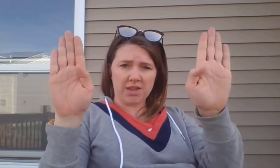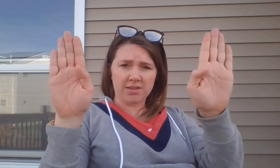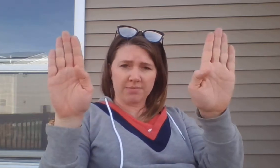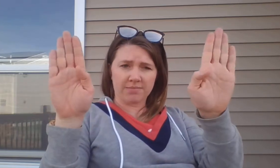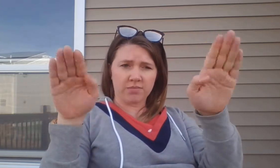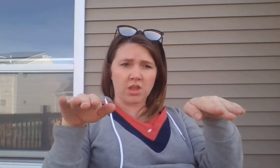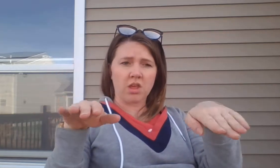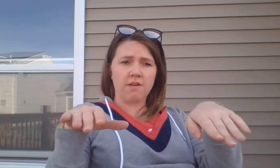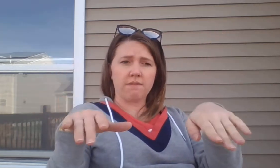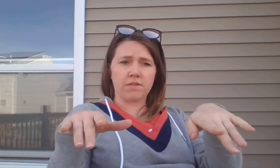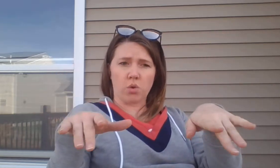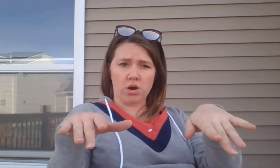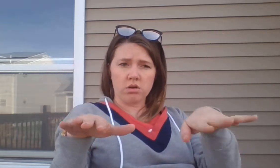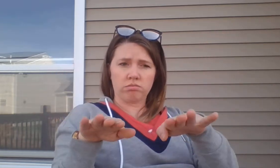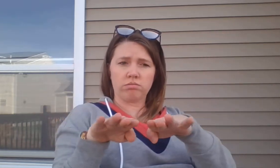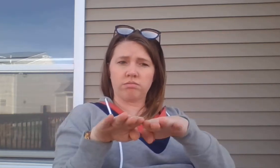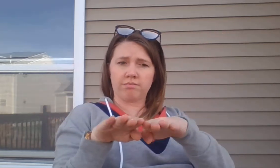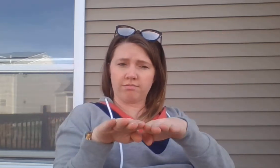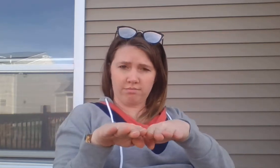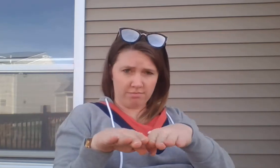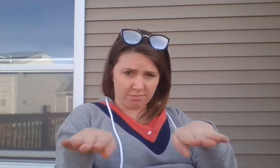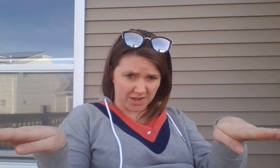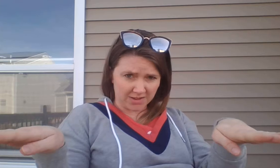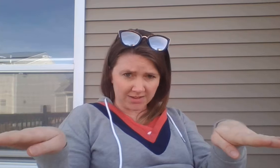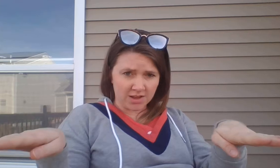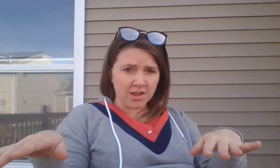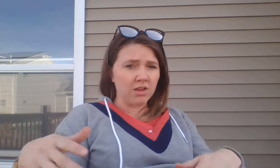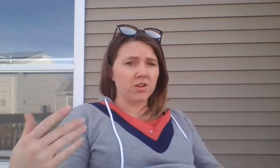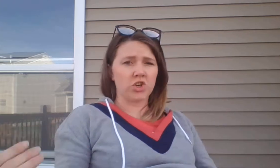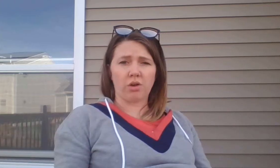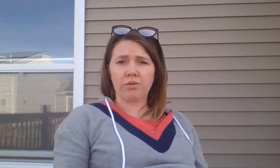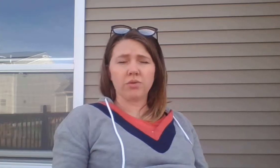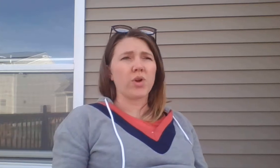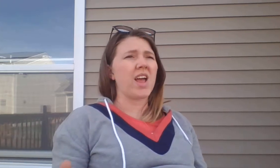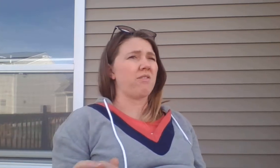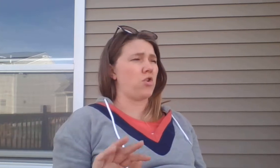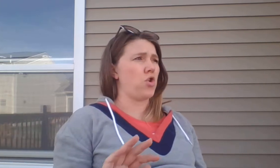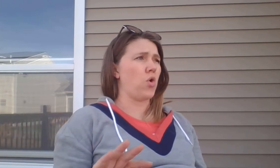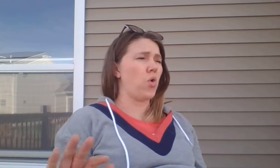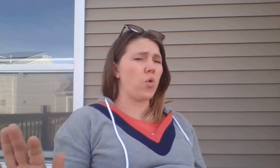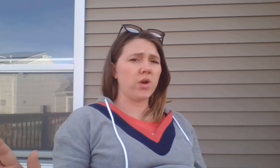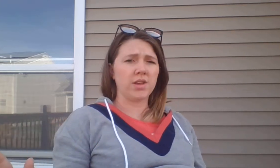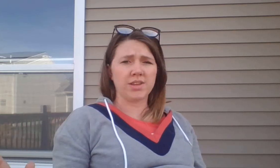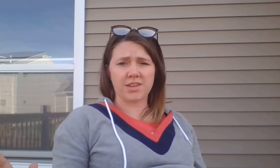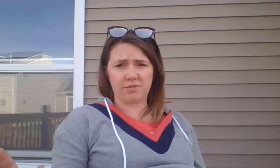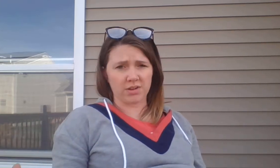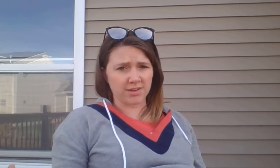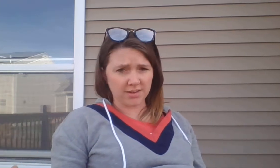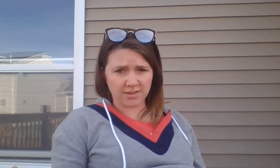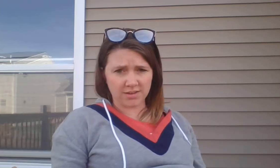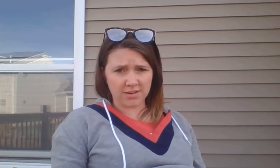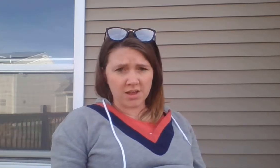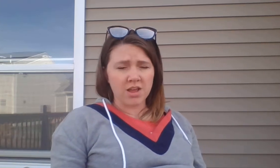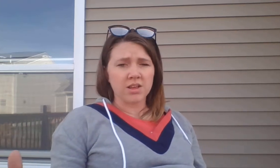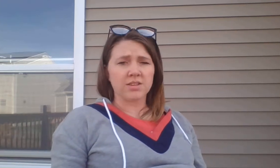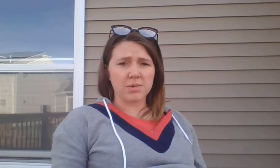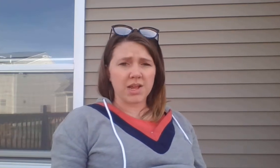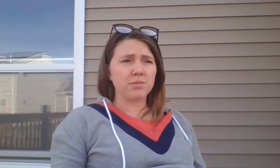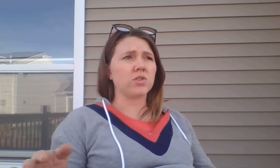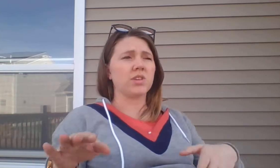B's. Floor, B's. Shelf and floor have no differences. Sometimes you'll